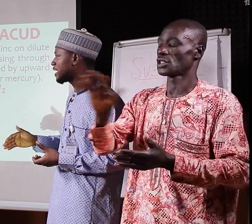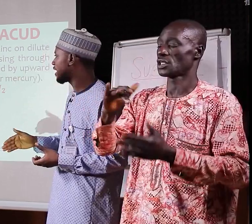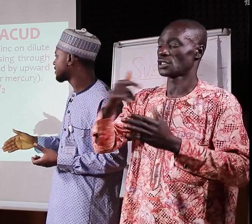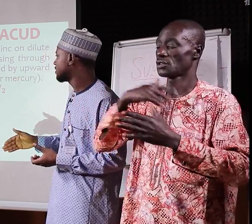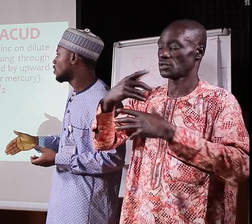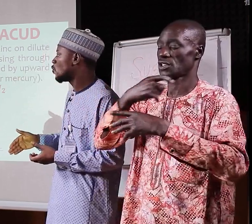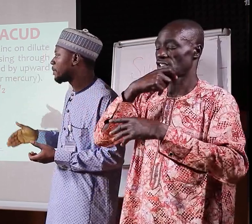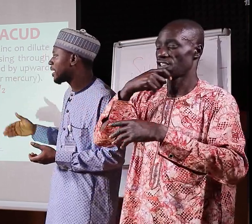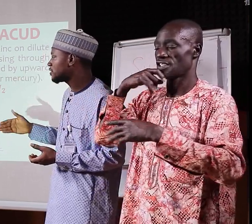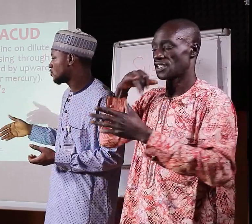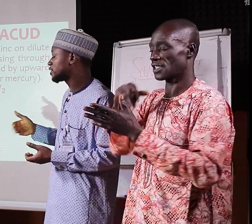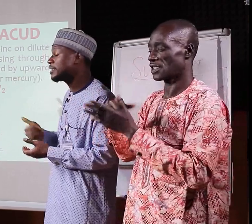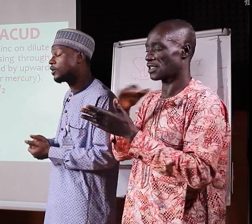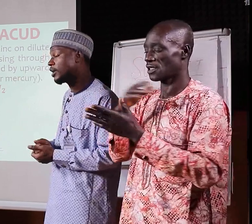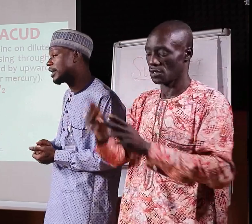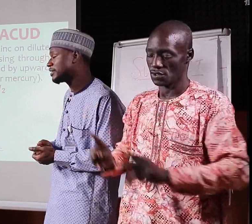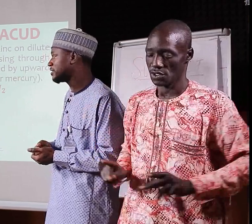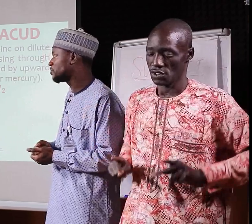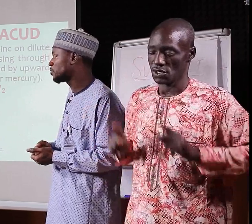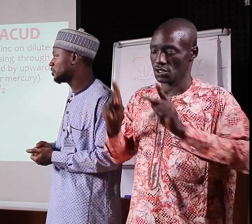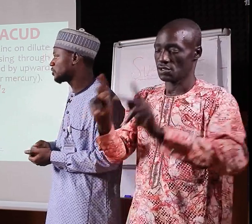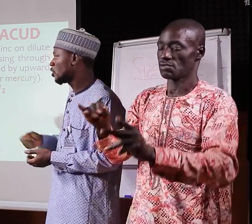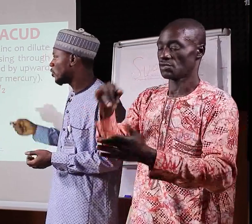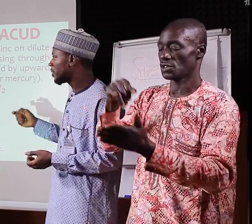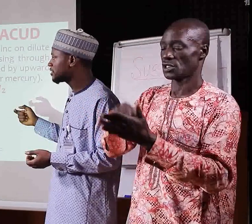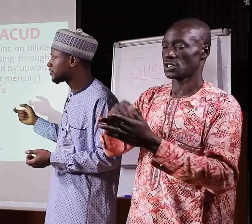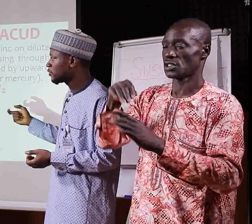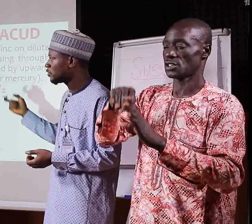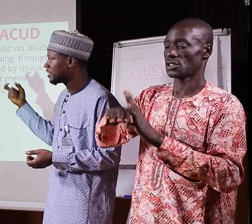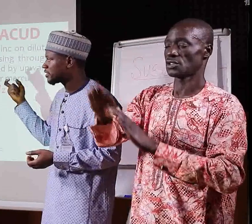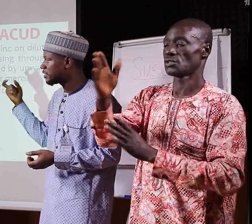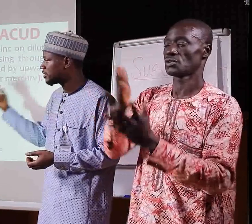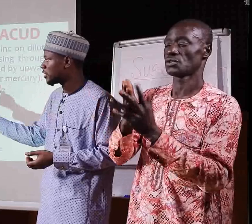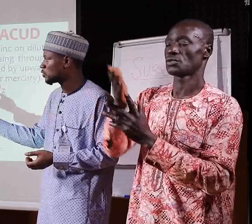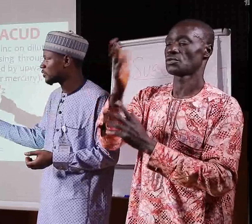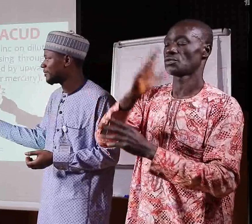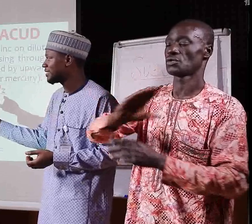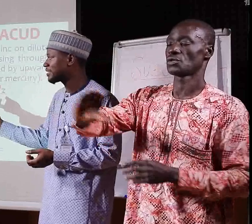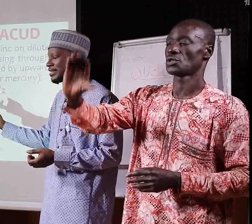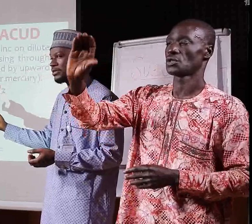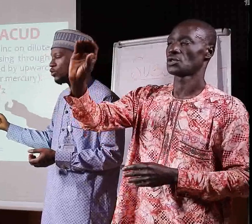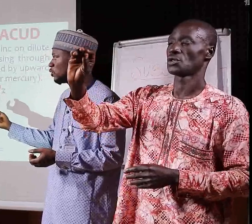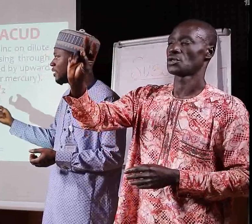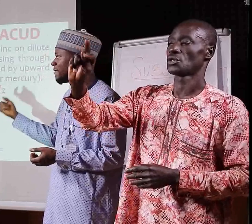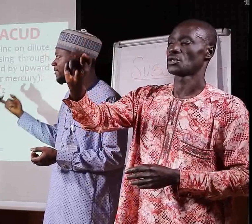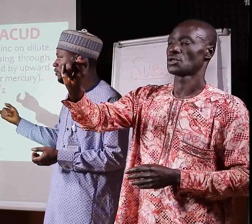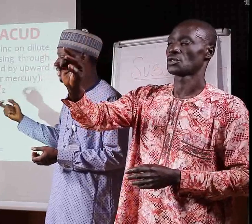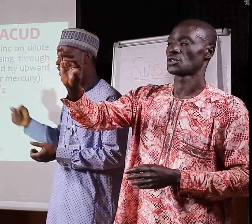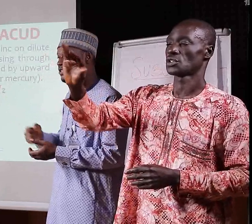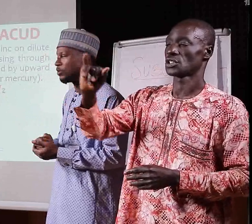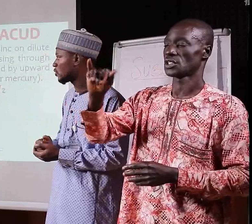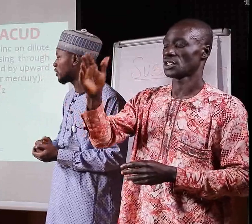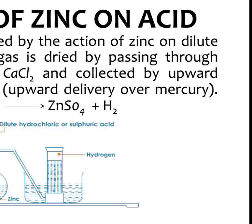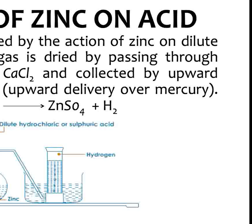To dry the acid, we pass it, to dry the gas that is being produced, we pass it through concentrated tetraazosulfate 6 acid or